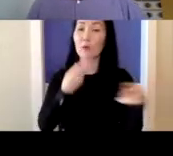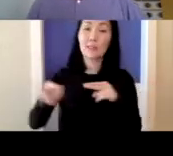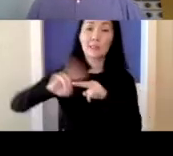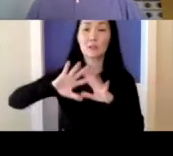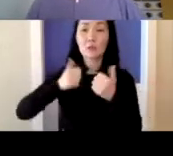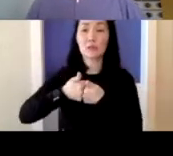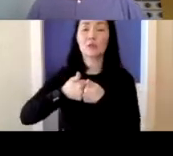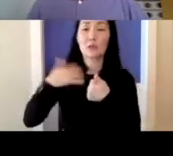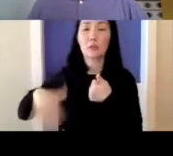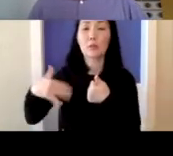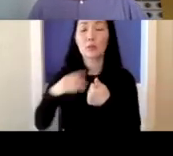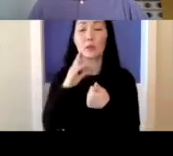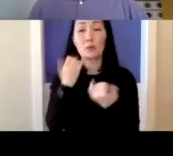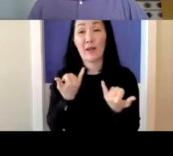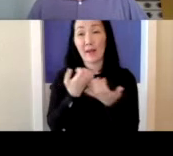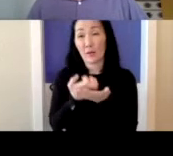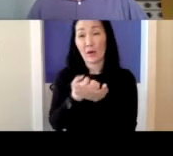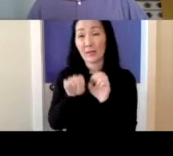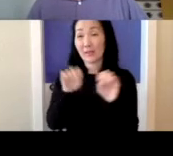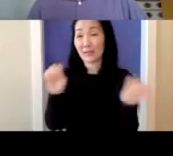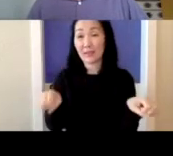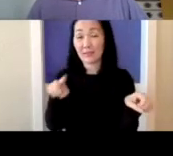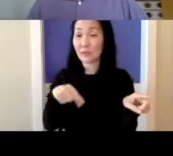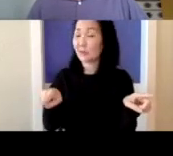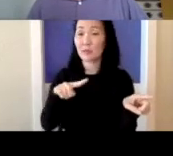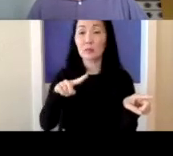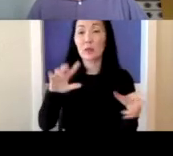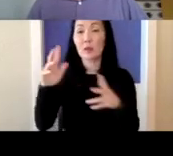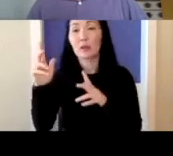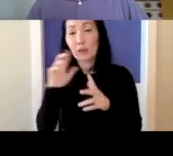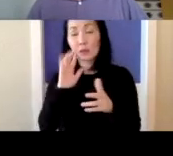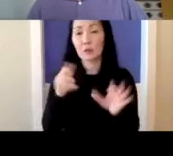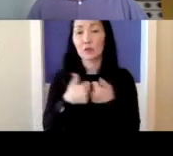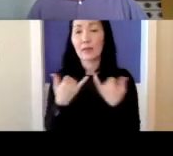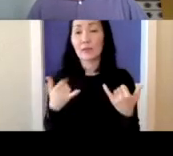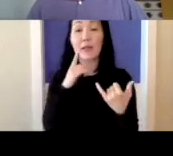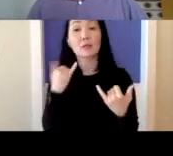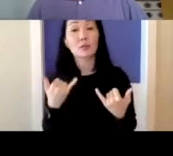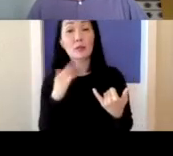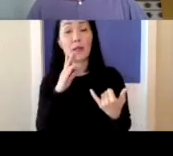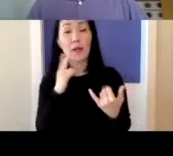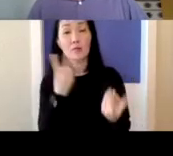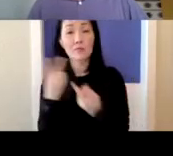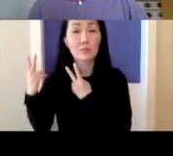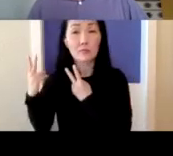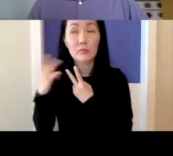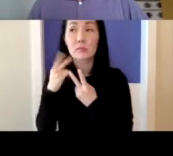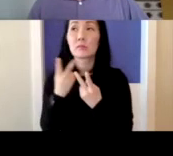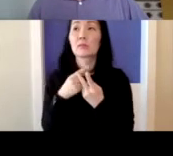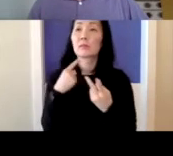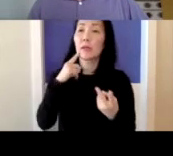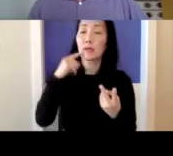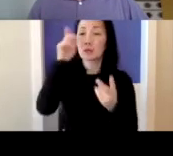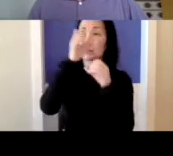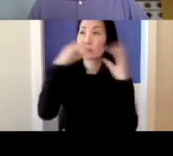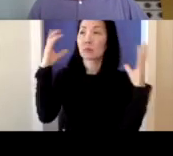and failings of our current economic systems and practices. And this is an opportunity for us to reflect and allow us to expand our notion of the